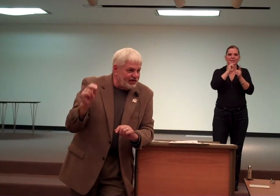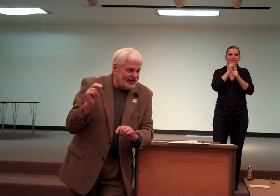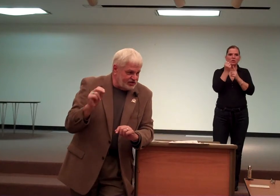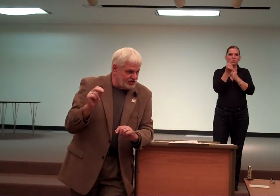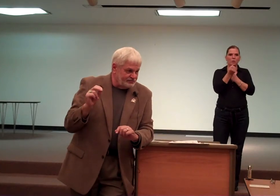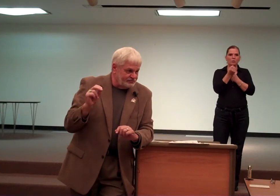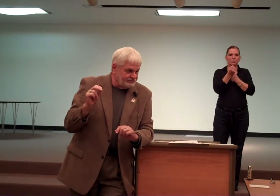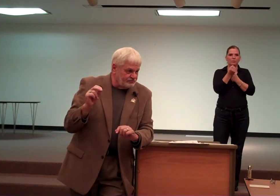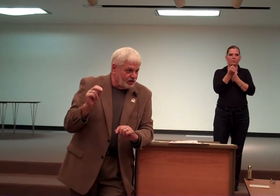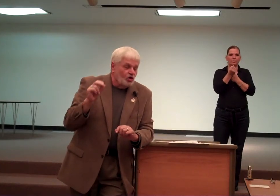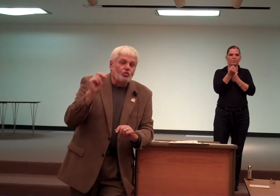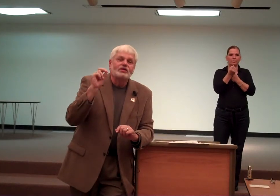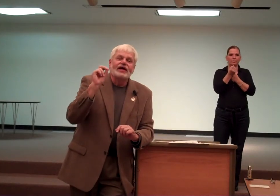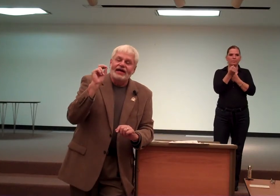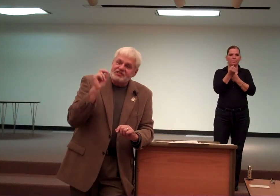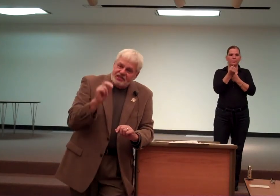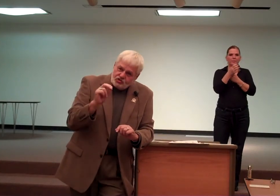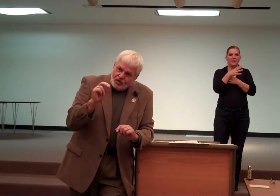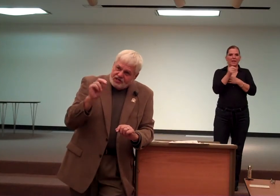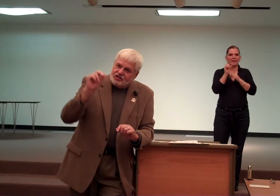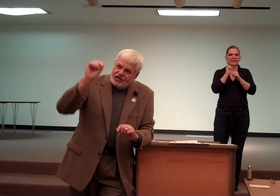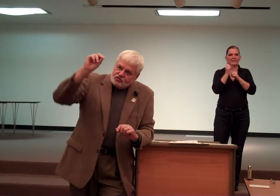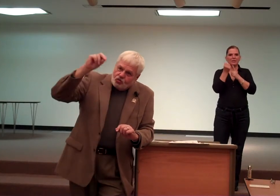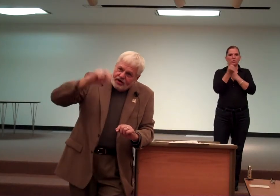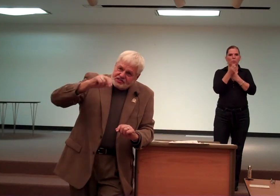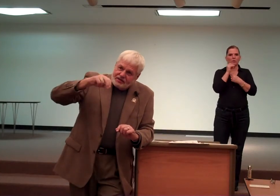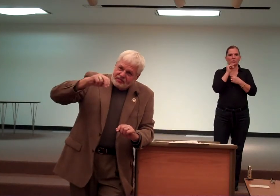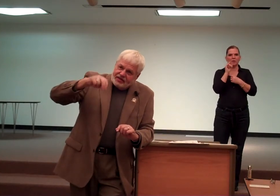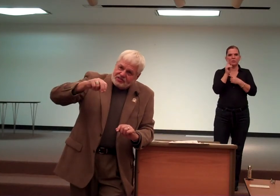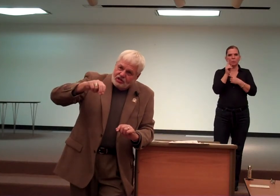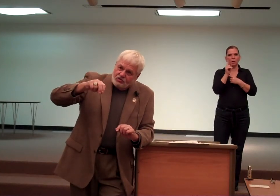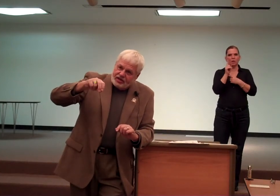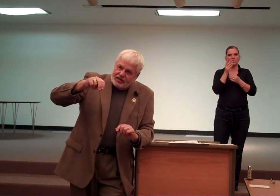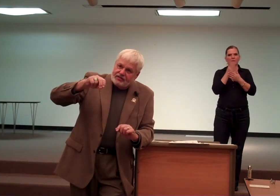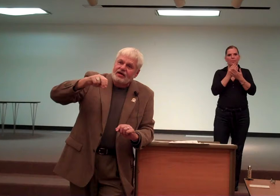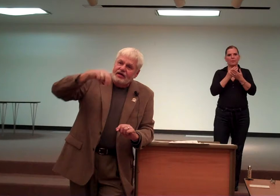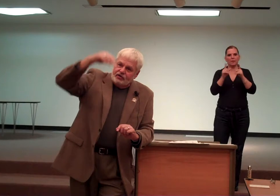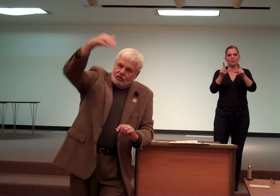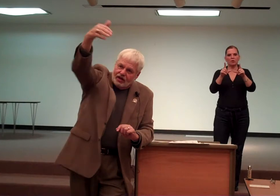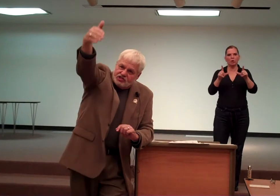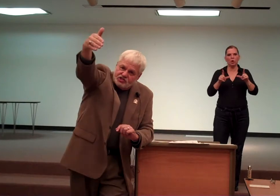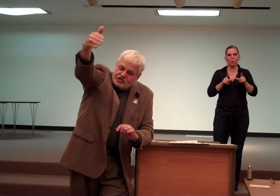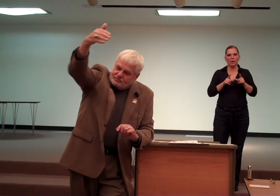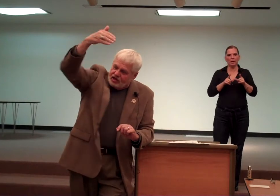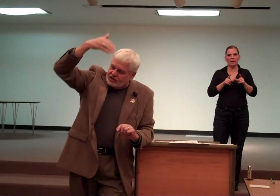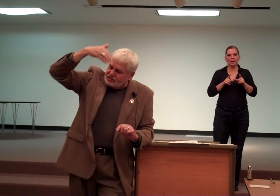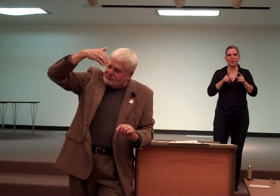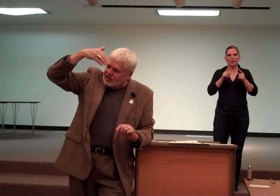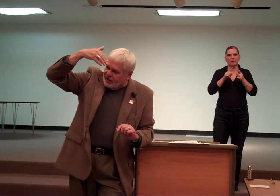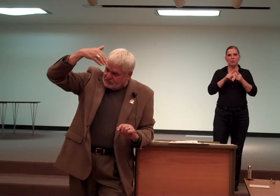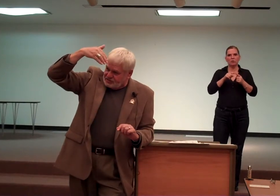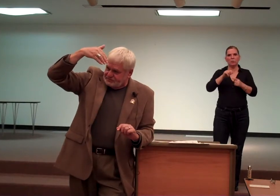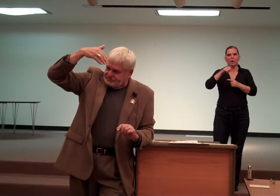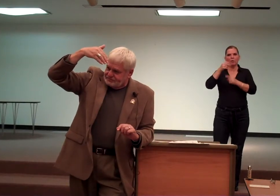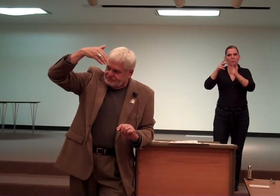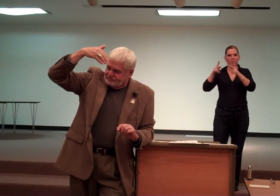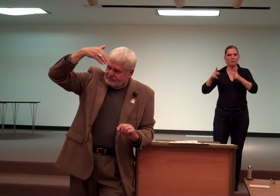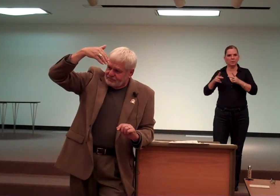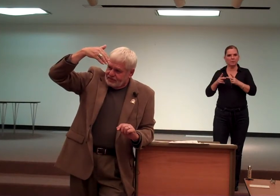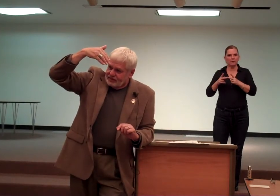situational advantage. And a situation is where something is located in relationship to something